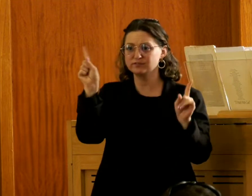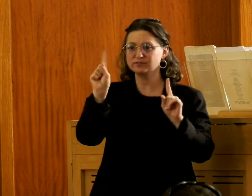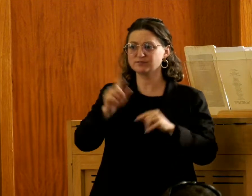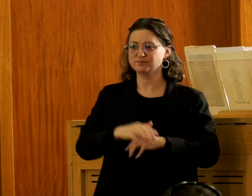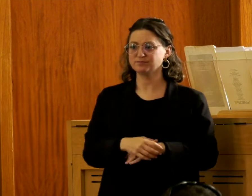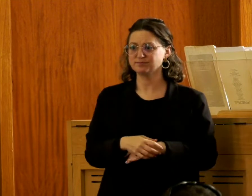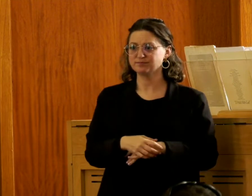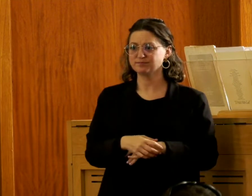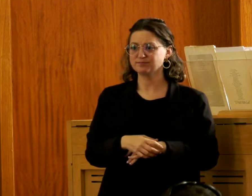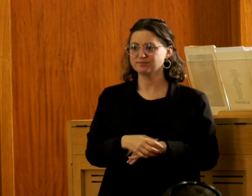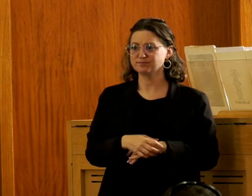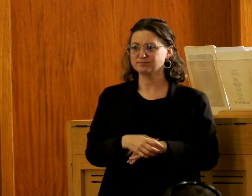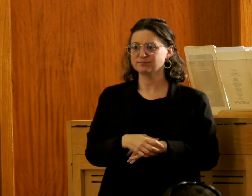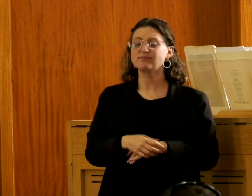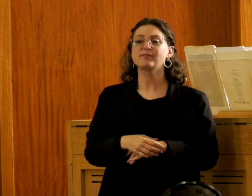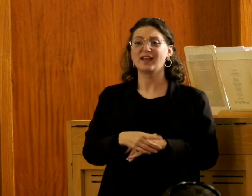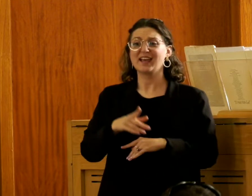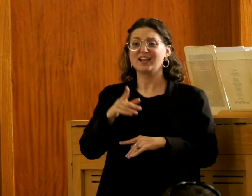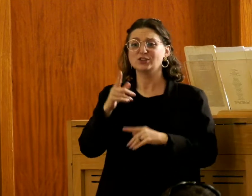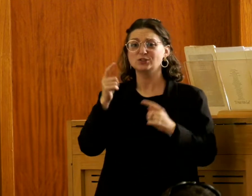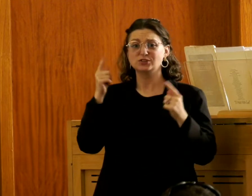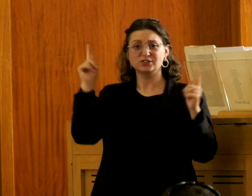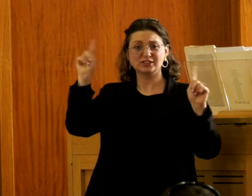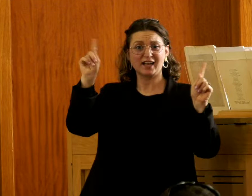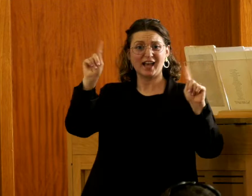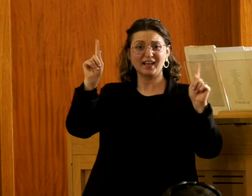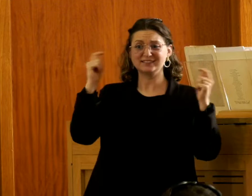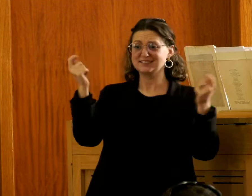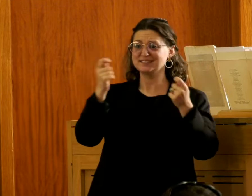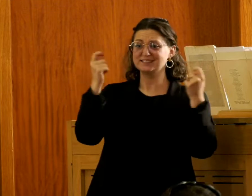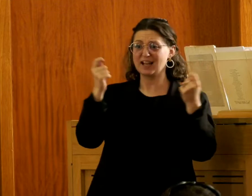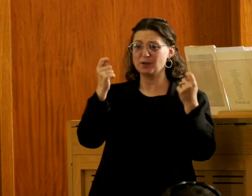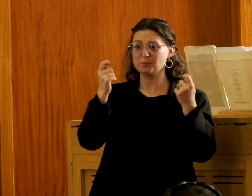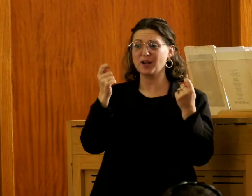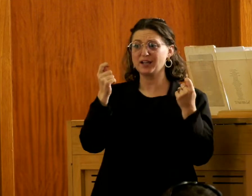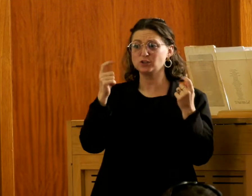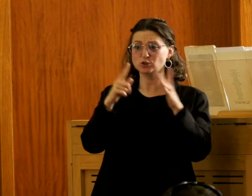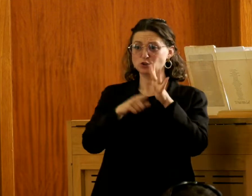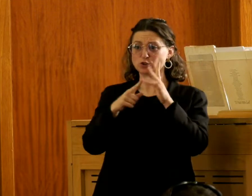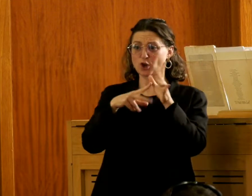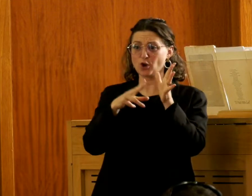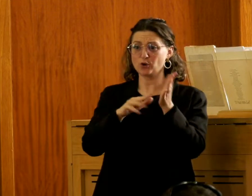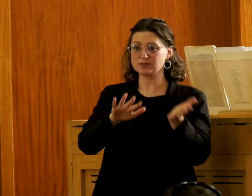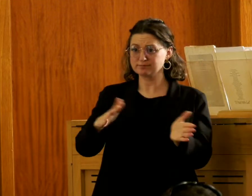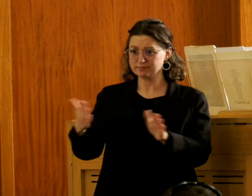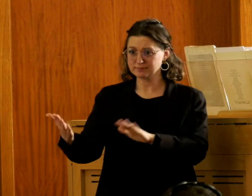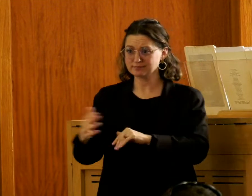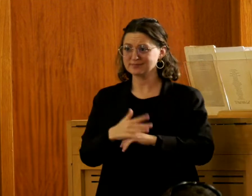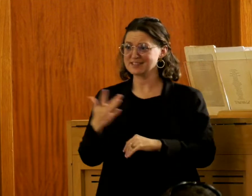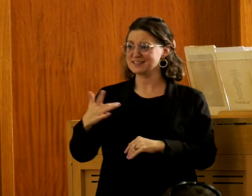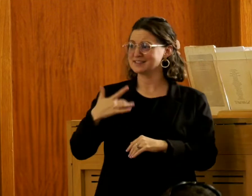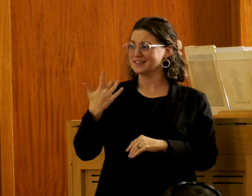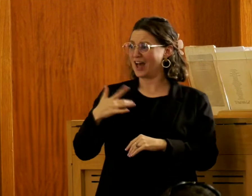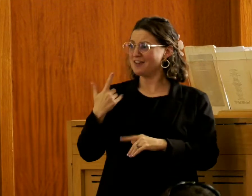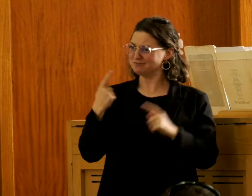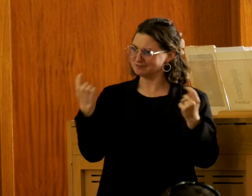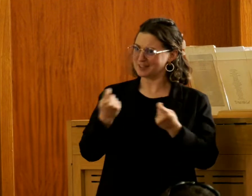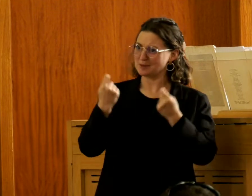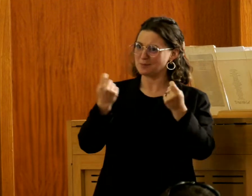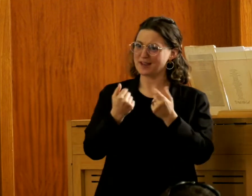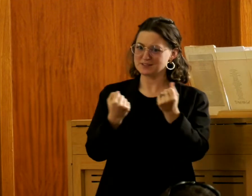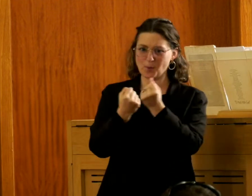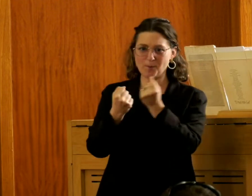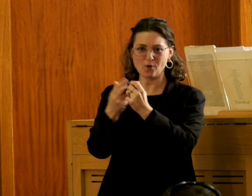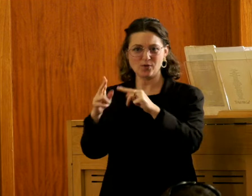face Joan's death, celebrate her life and show our love and support for her family. We